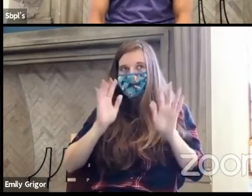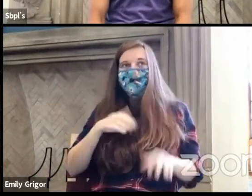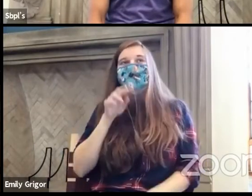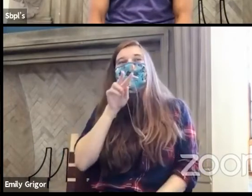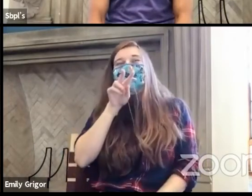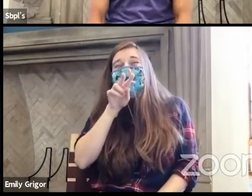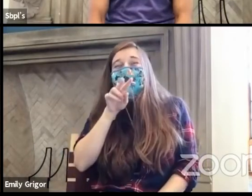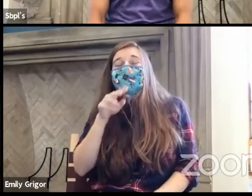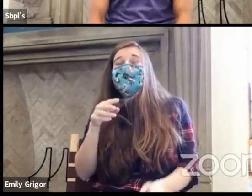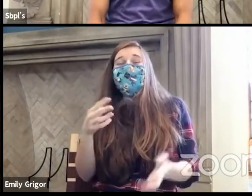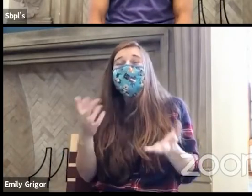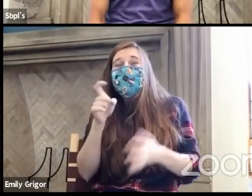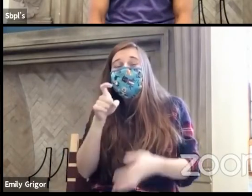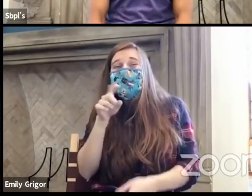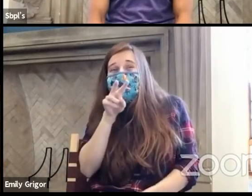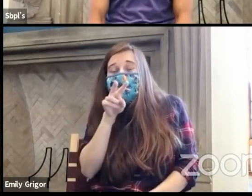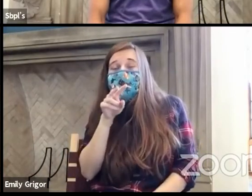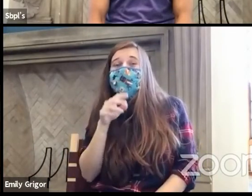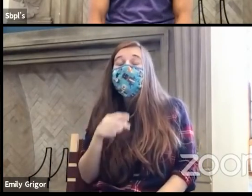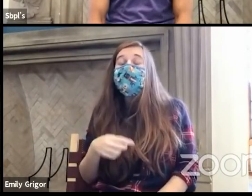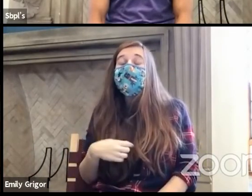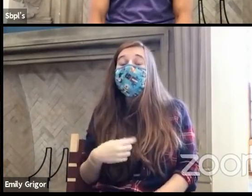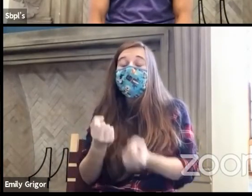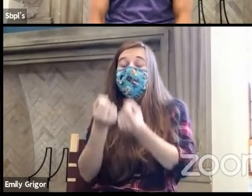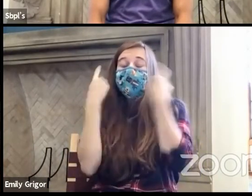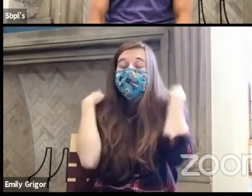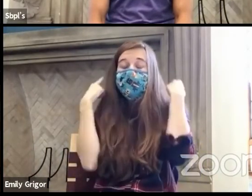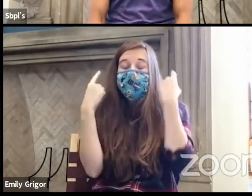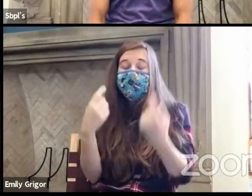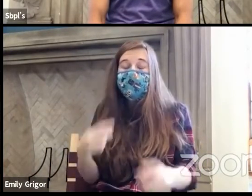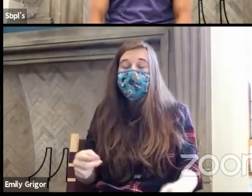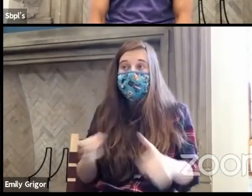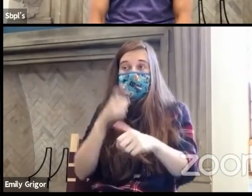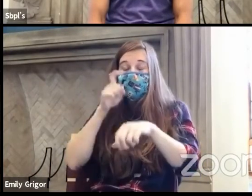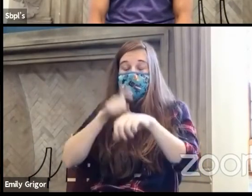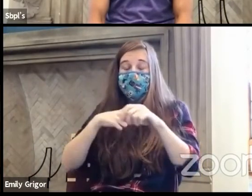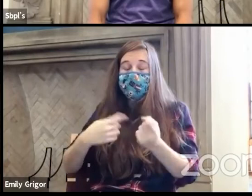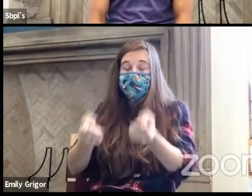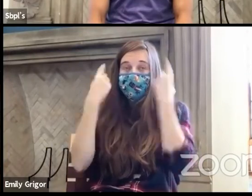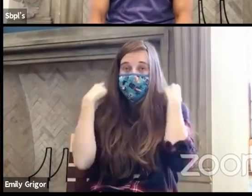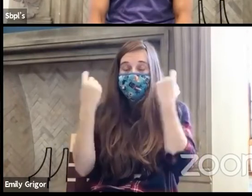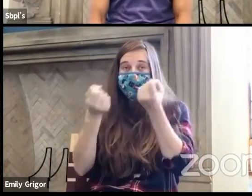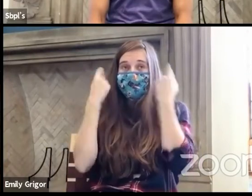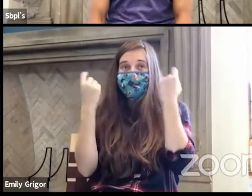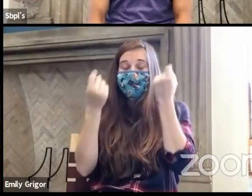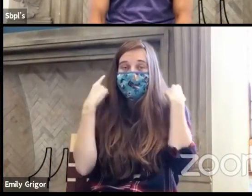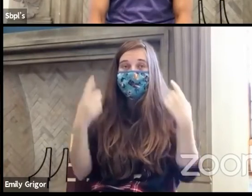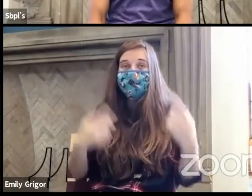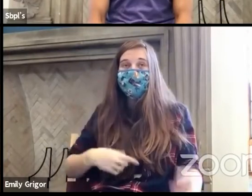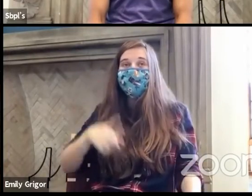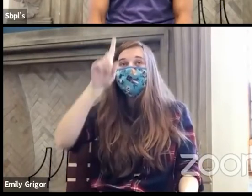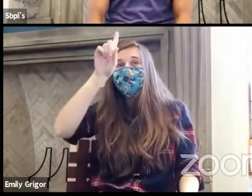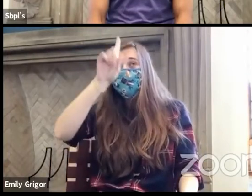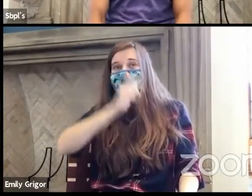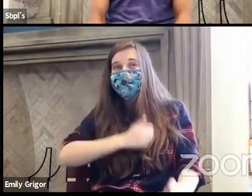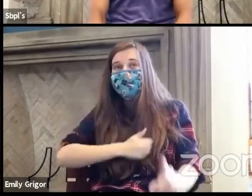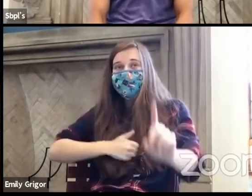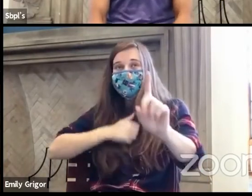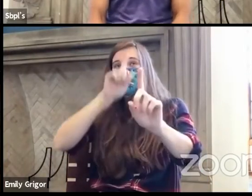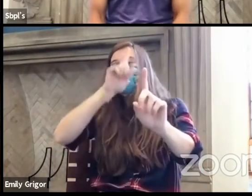I still have a struggle to understanding what people are saying. And it's hard for me sometimes. So then I have to tell that person,